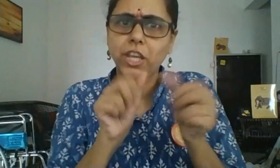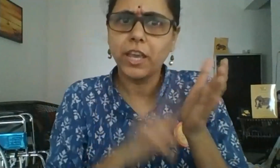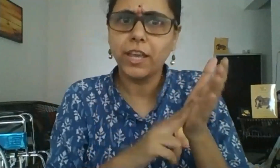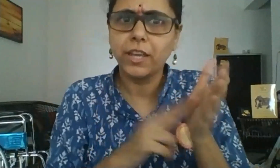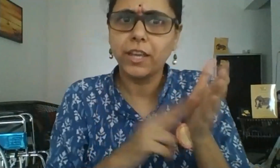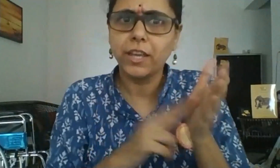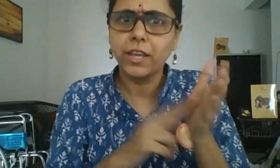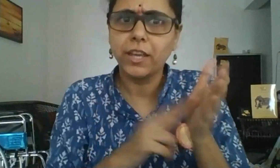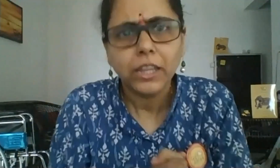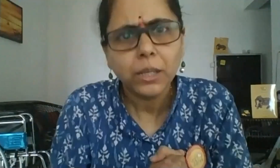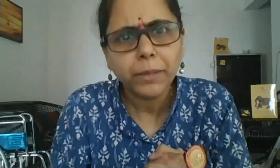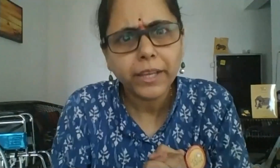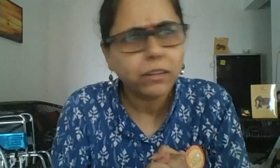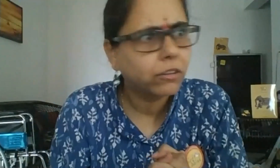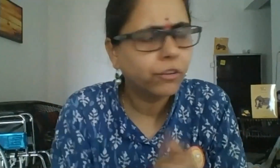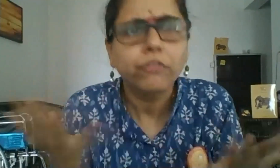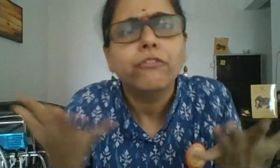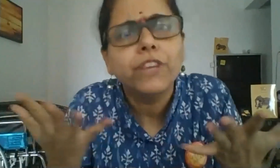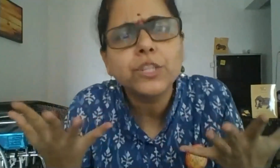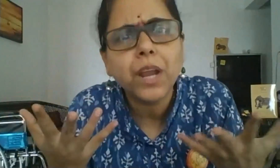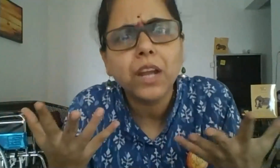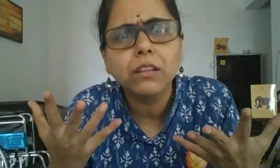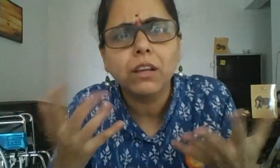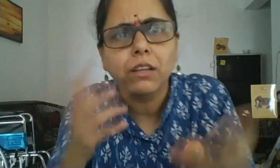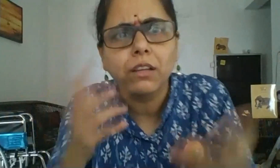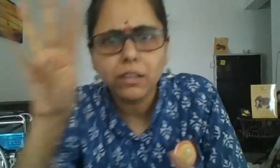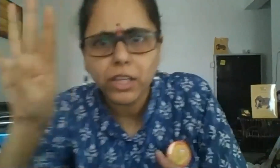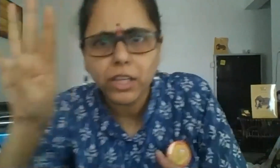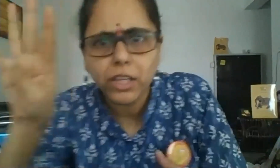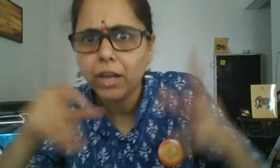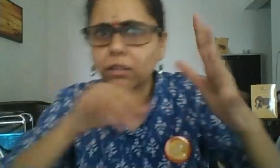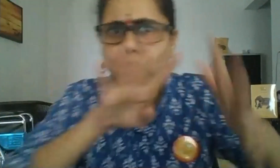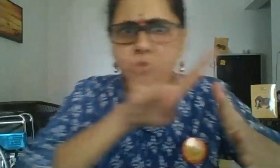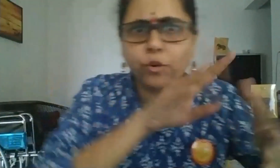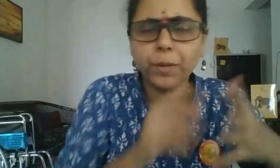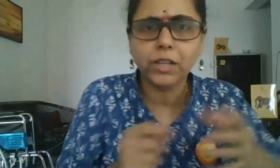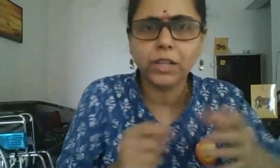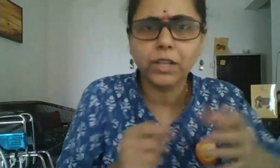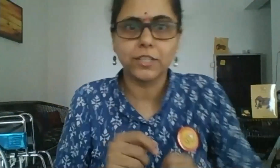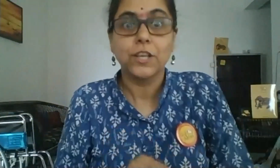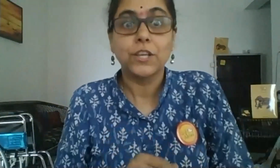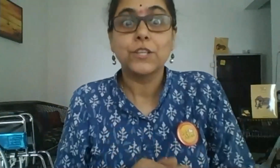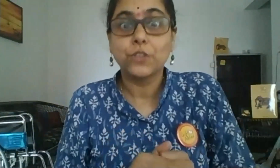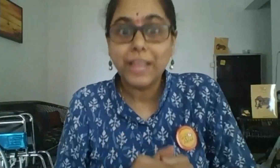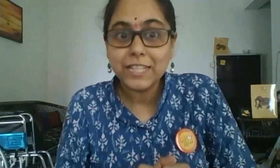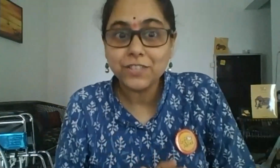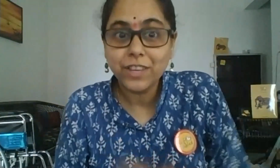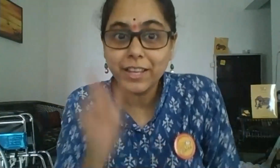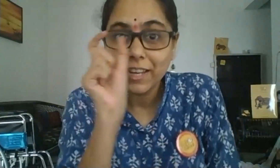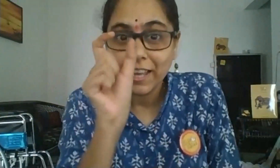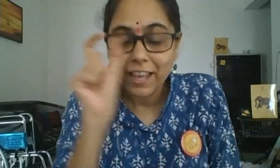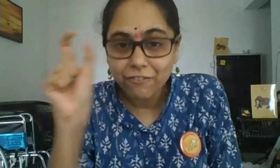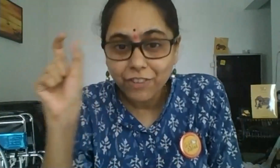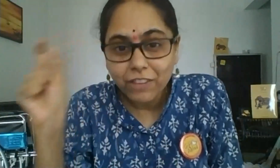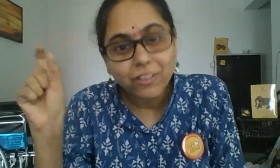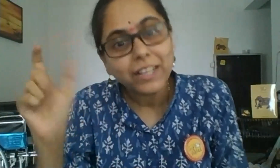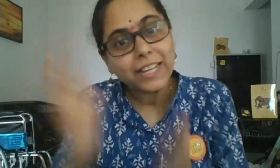Prarthan, they'll be like, which prarthana? There are 3 prarthanas, 4 prarthanas. So that's when everyone gets